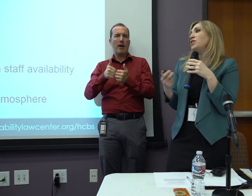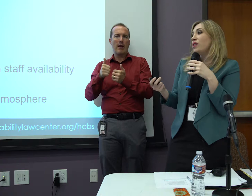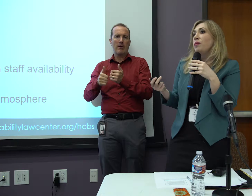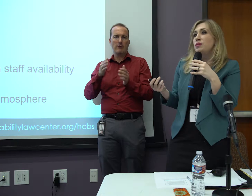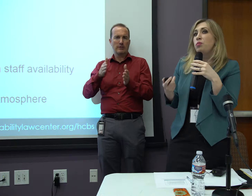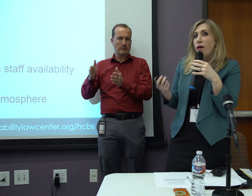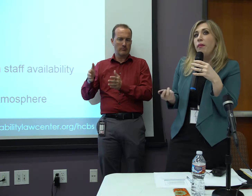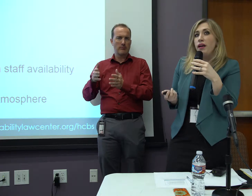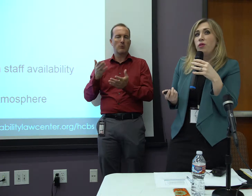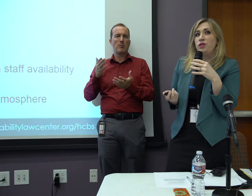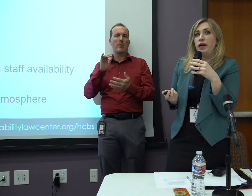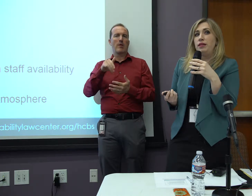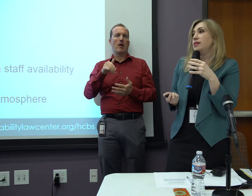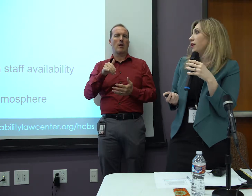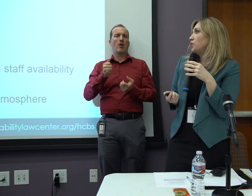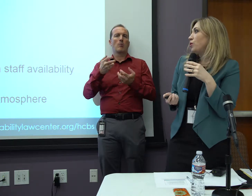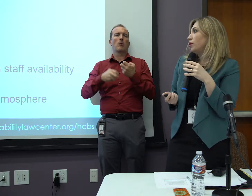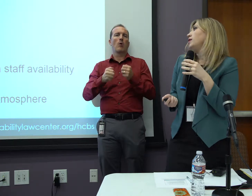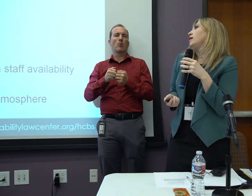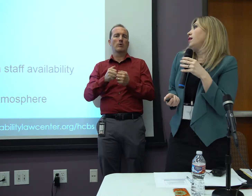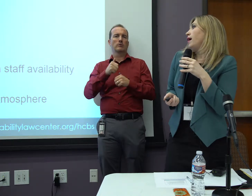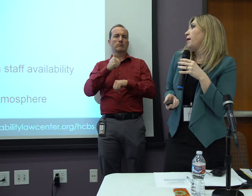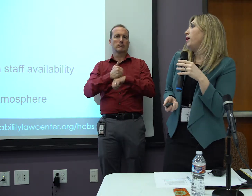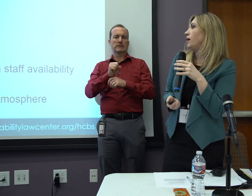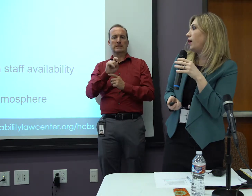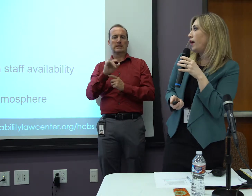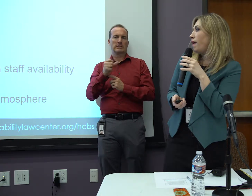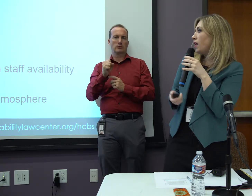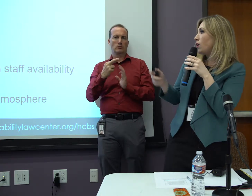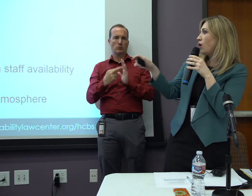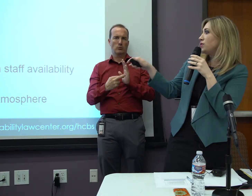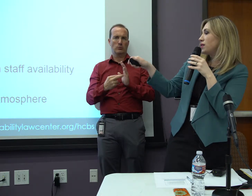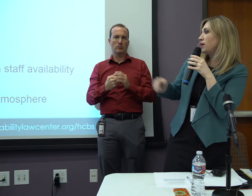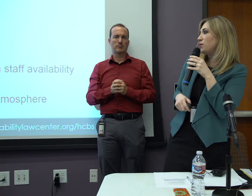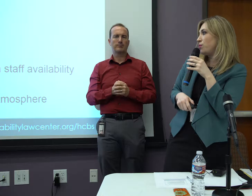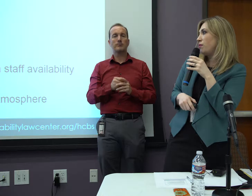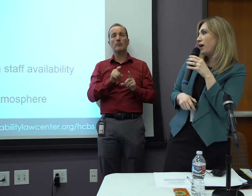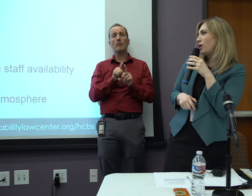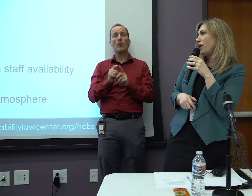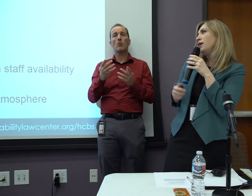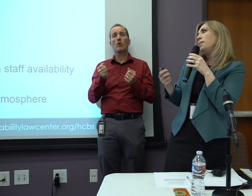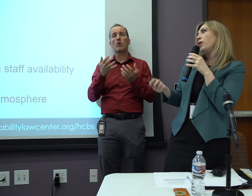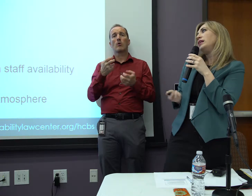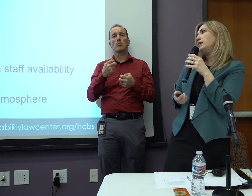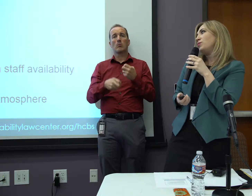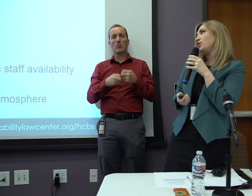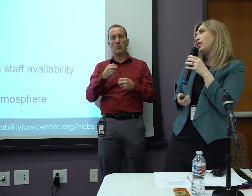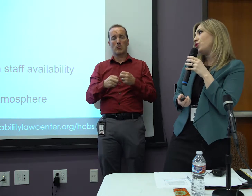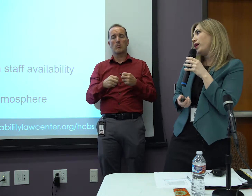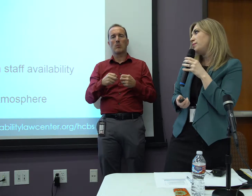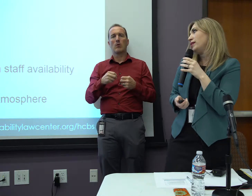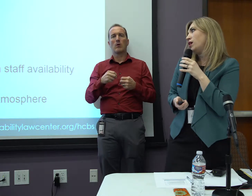individual. And so that was problematic with respect to the settings rule. And then also something that was problematic are practices